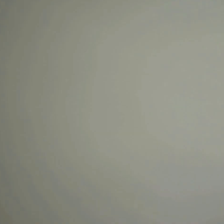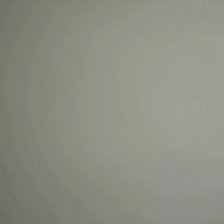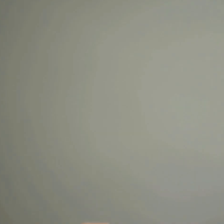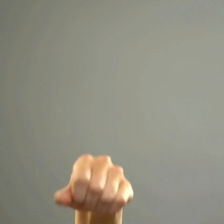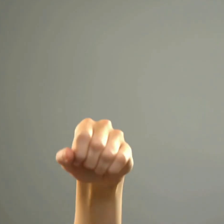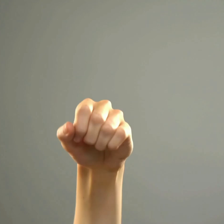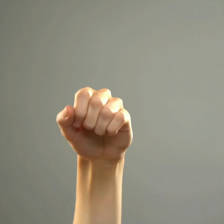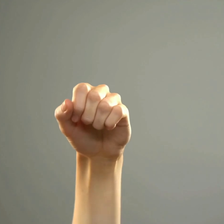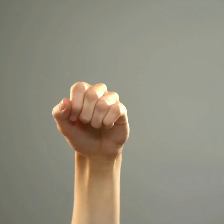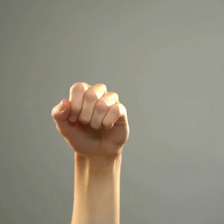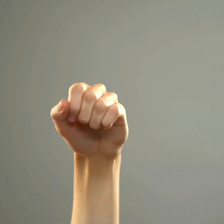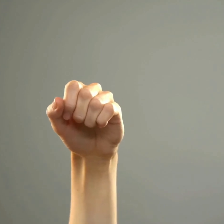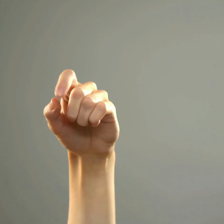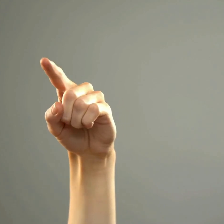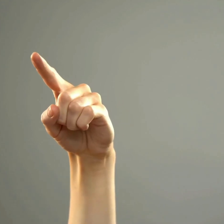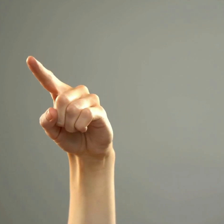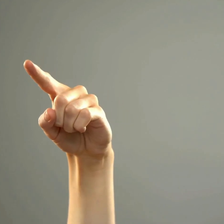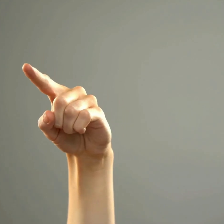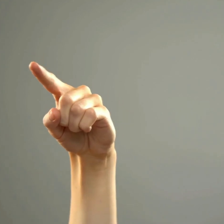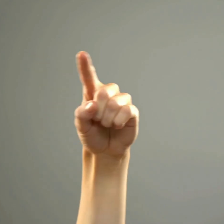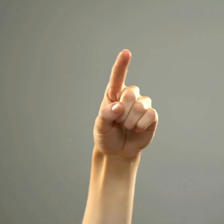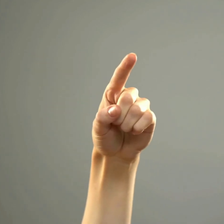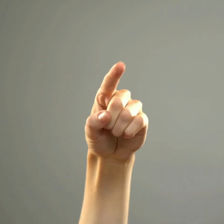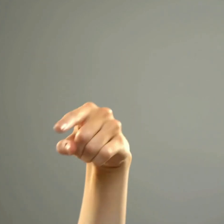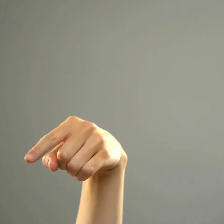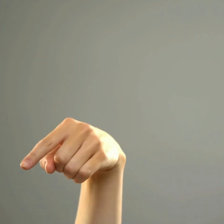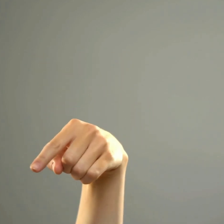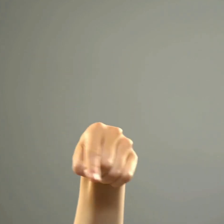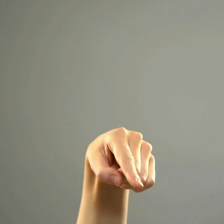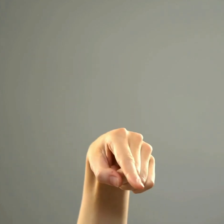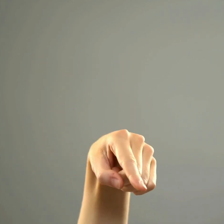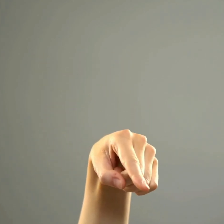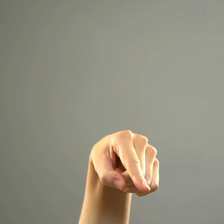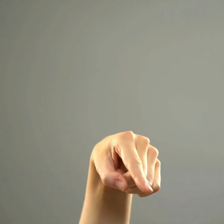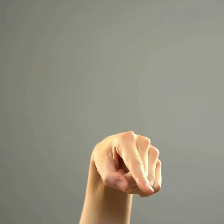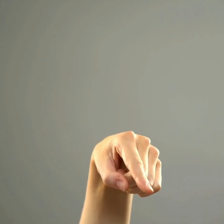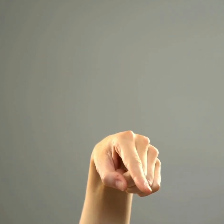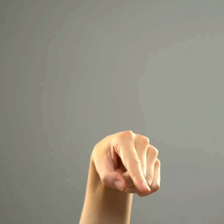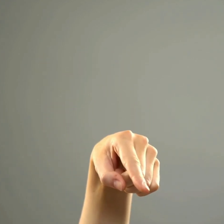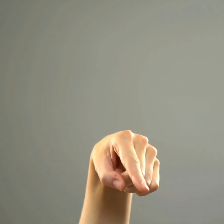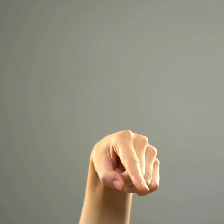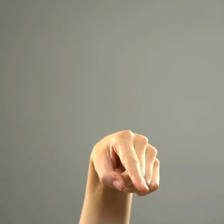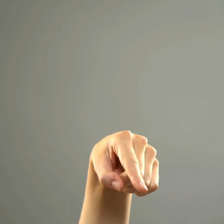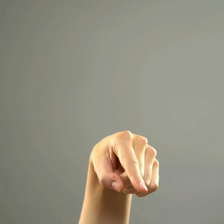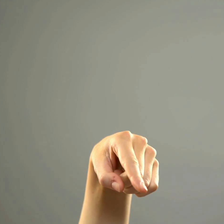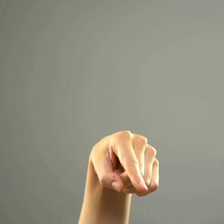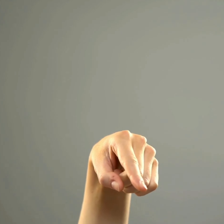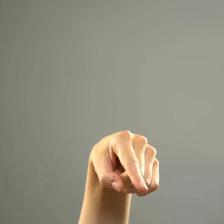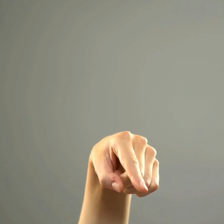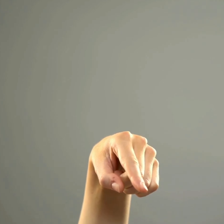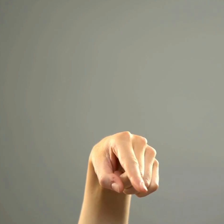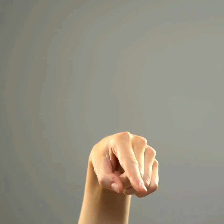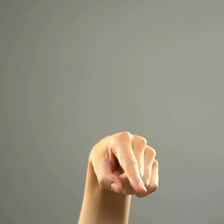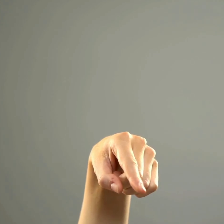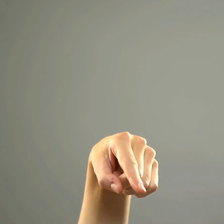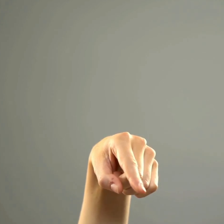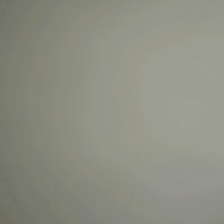Then you are going to draw the letter Z into the air by using your pointer finger. Let's take another look at making the Z.